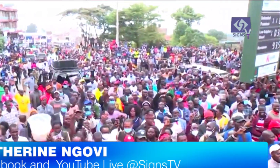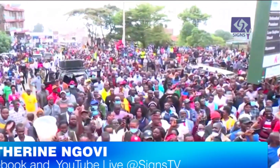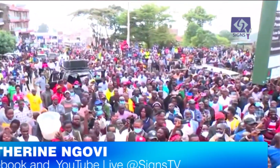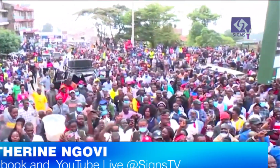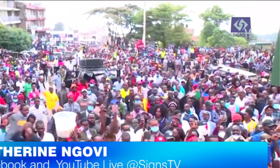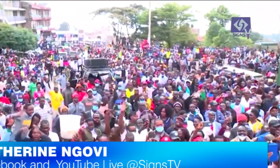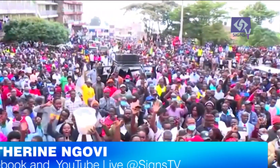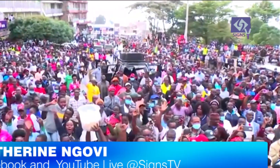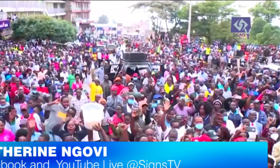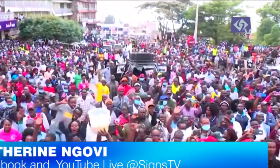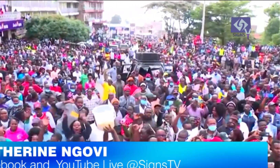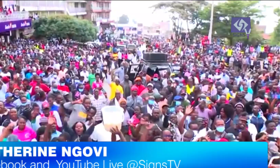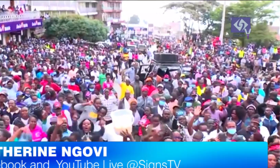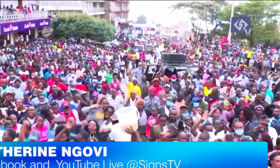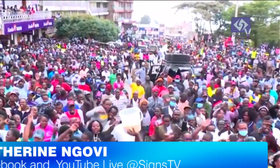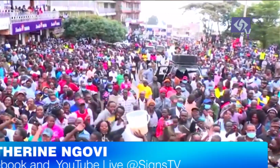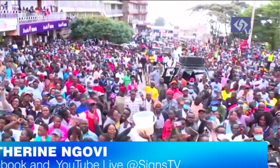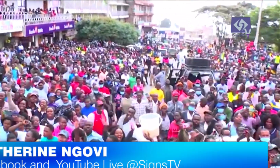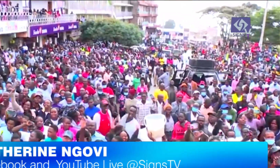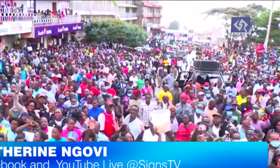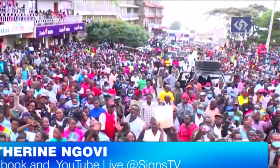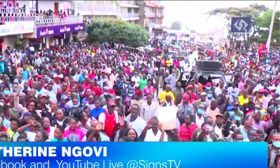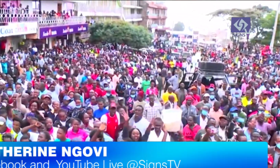Allow us to take a short break. We'll be back.